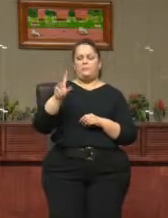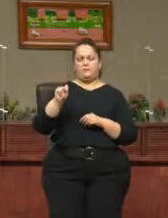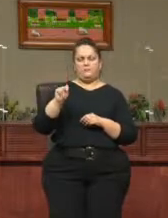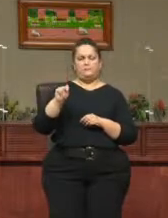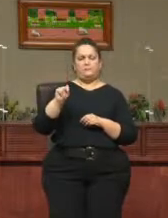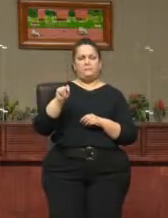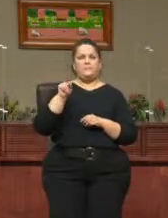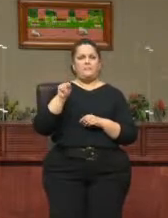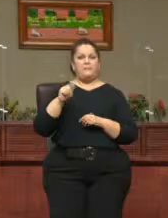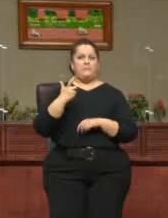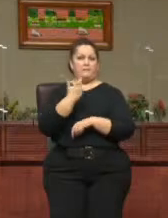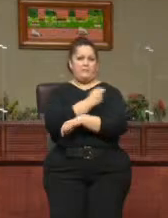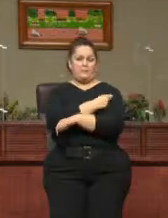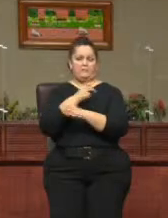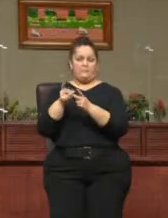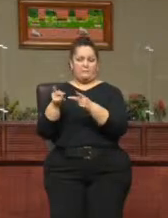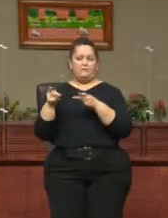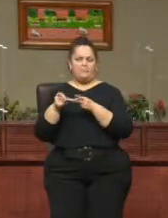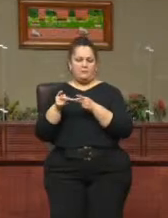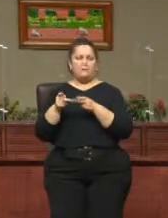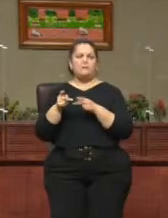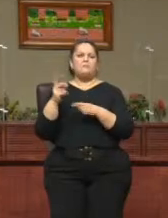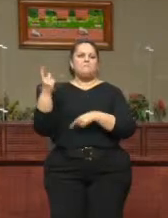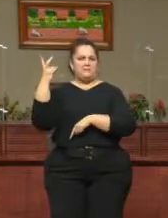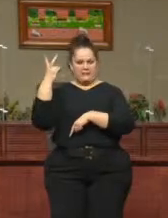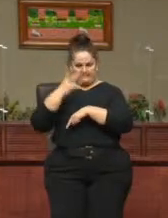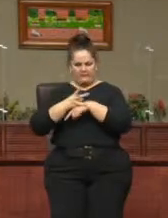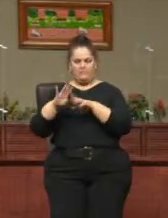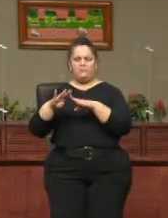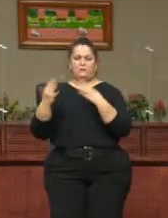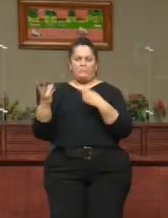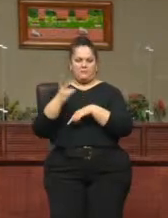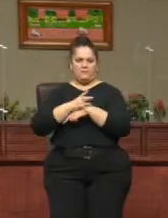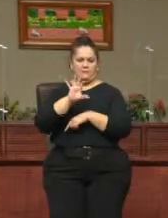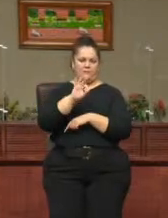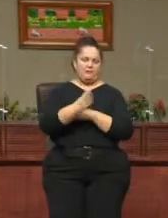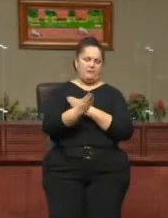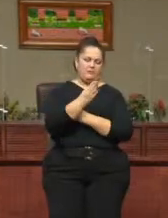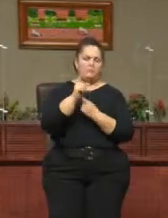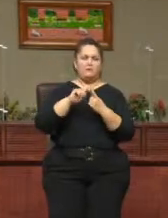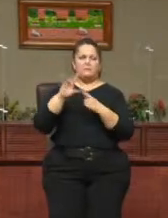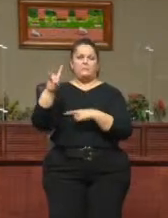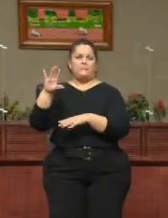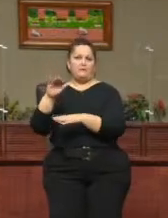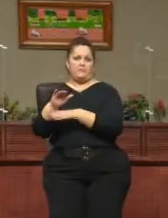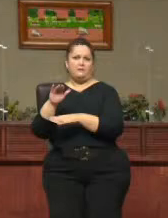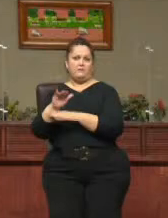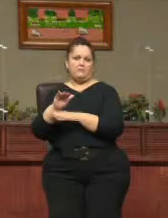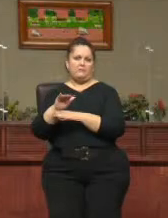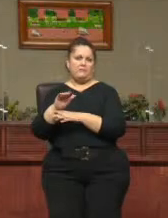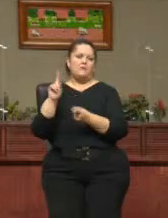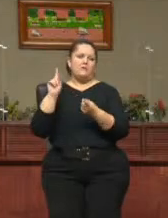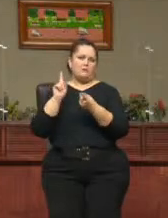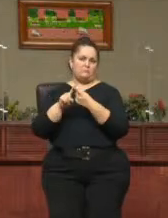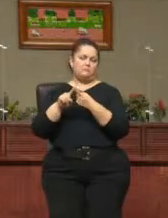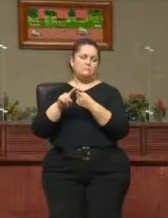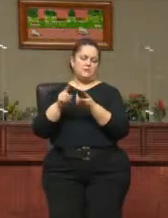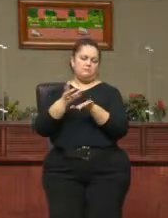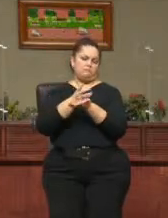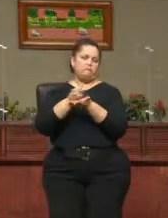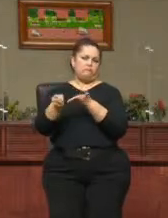This vaccine site also operates 7 days per week from 9 a.m. to 7 p.m. or until the supplies run